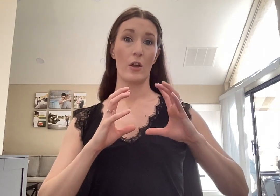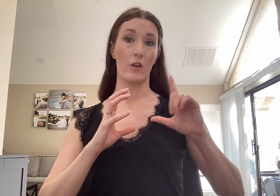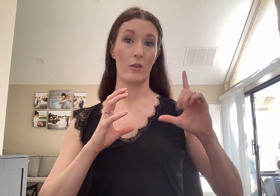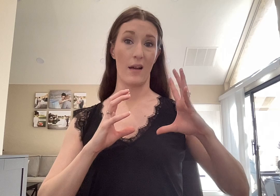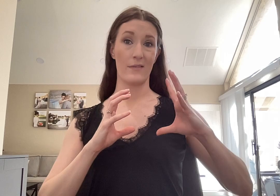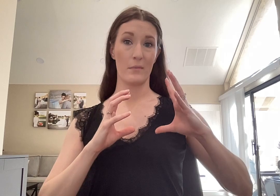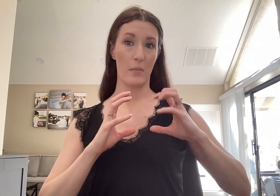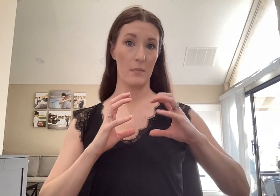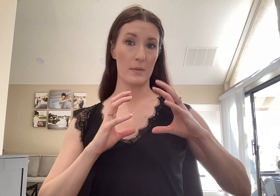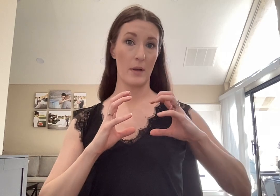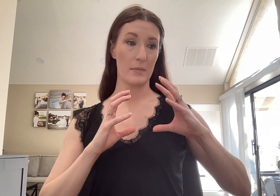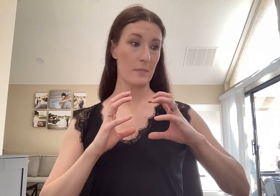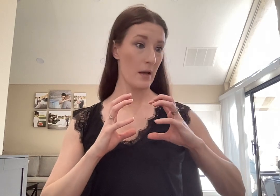Your left pumps,